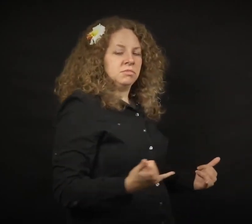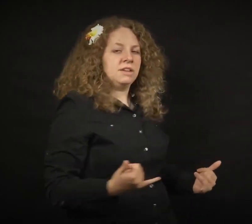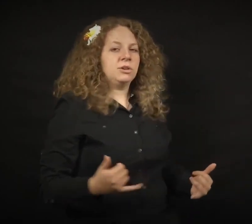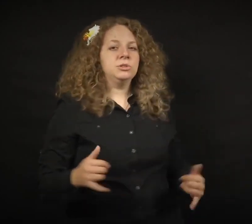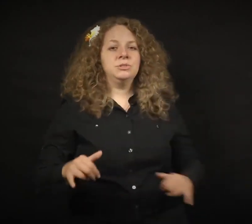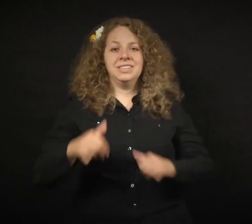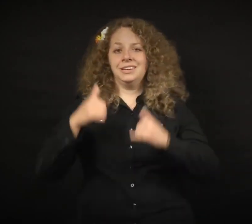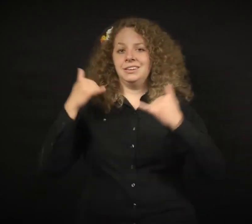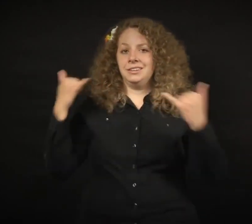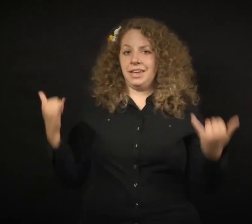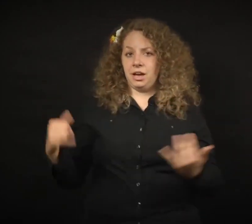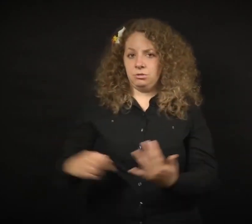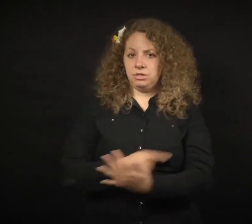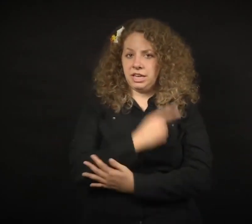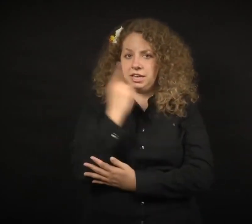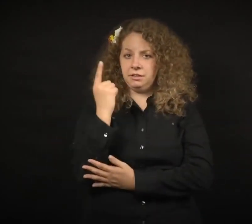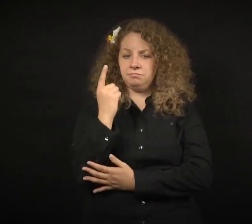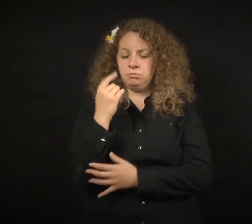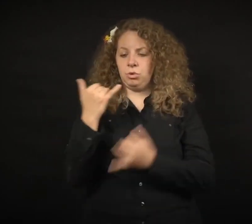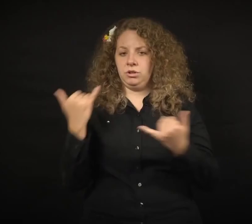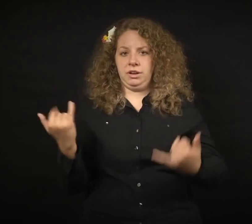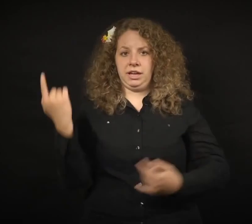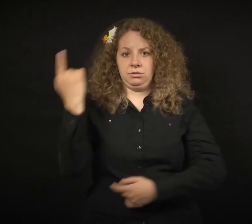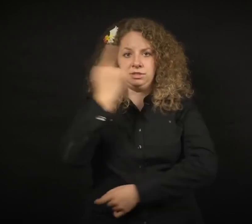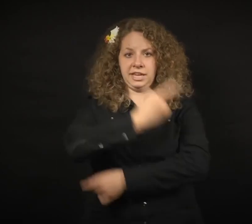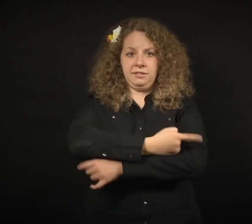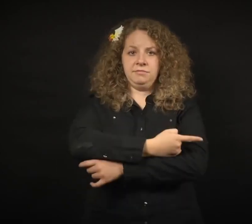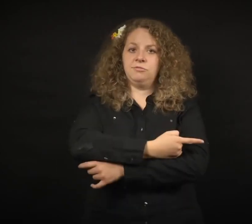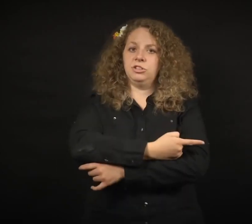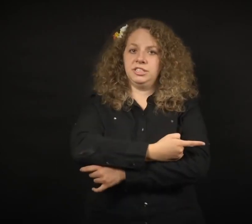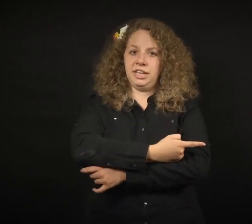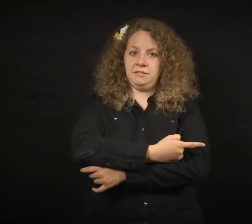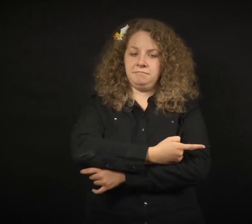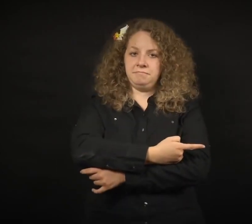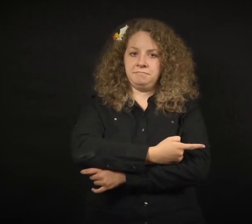I've also seen now day or now day for today.